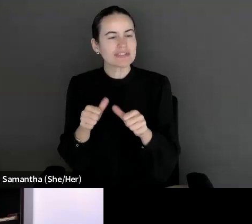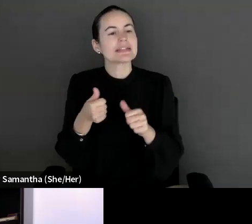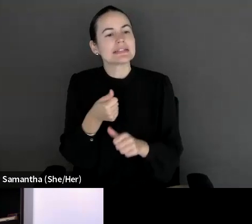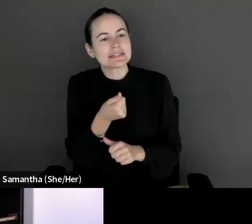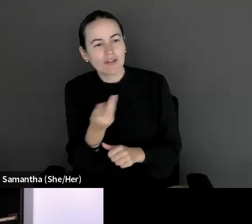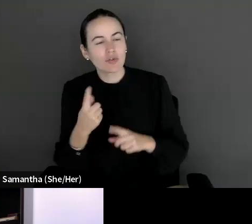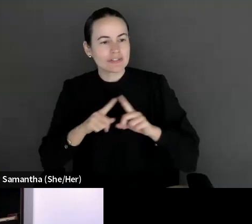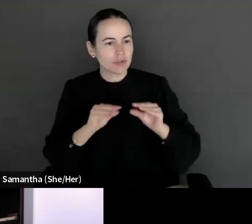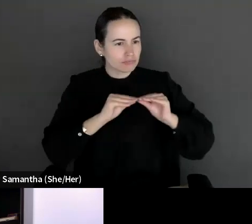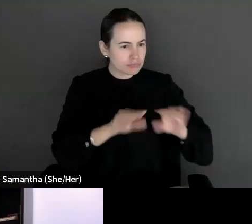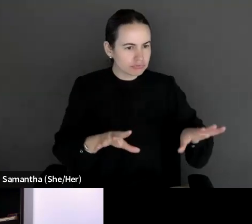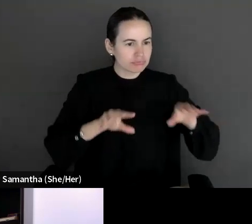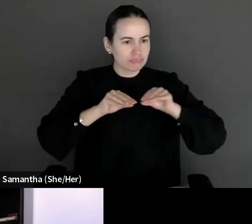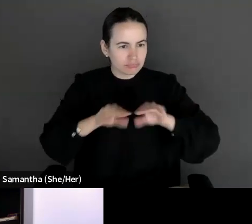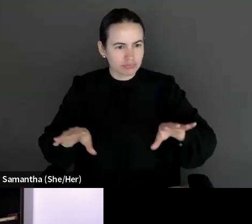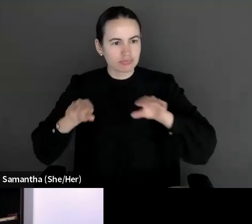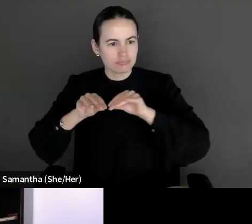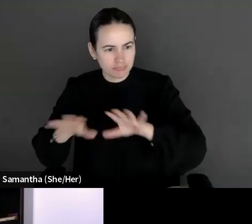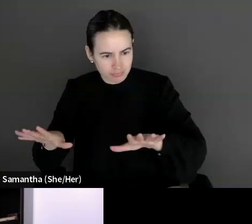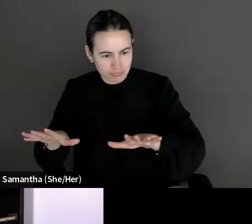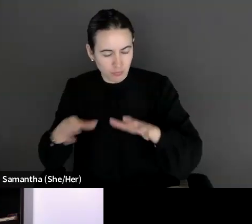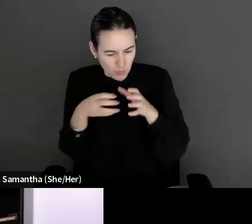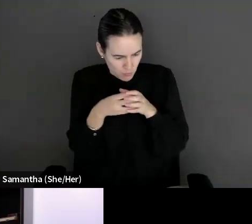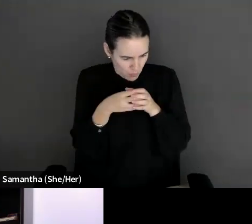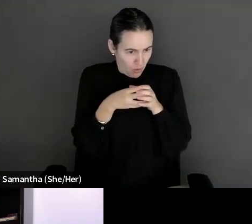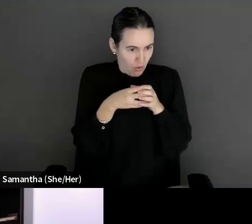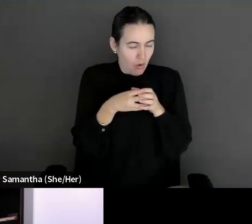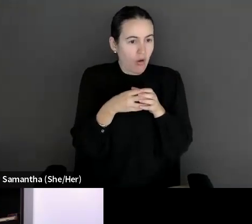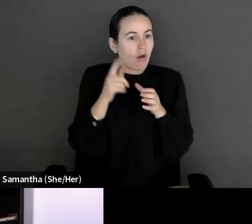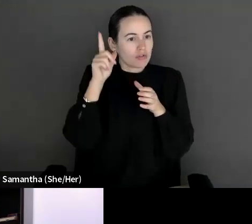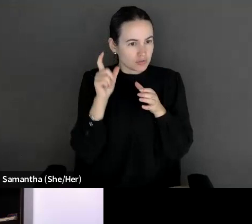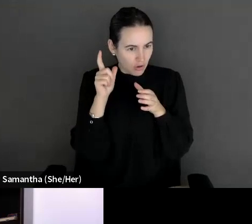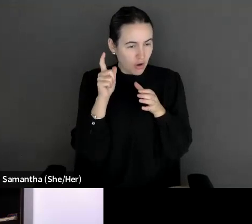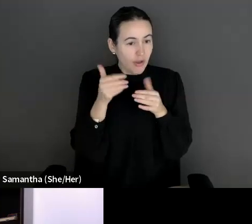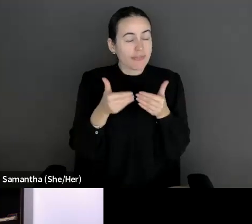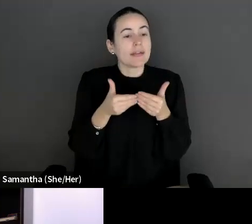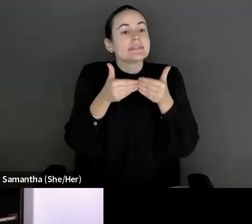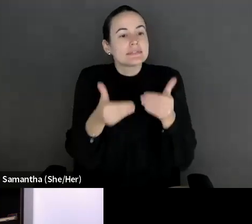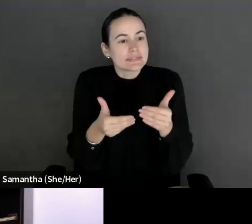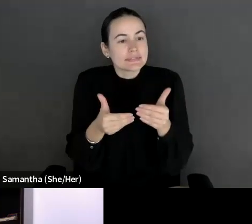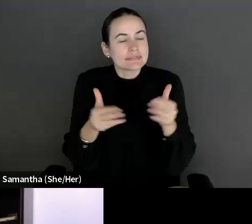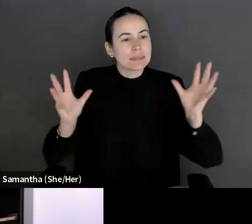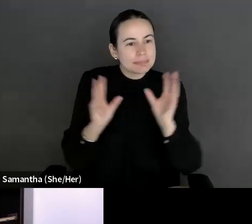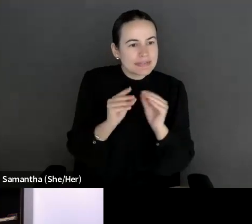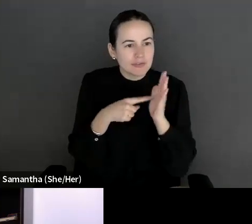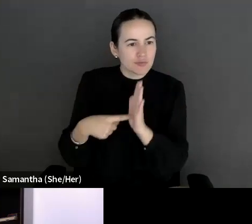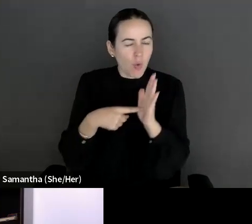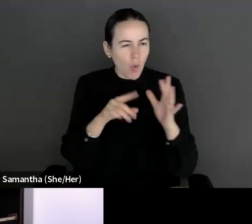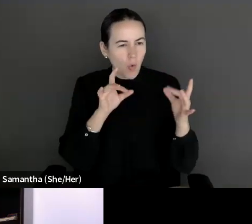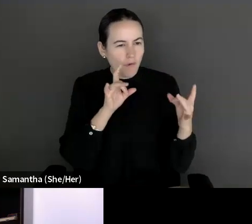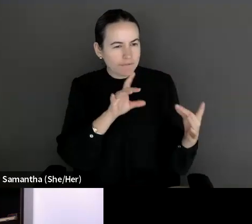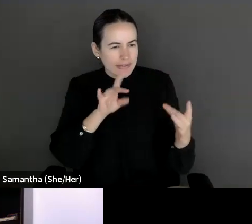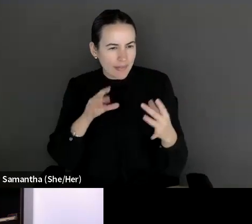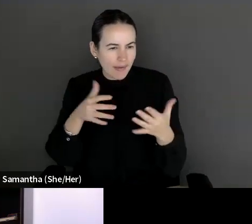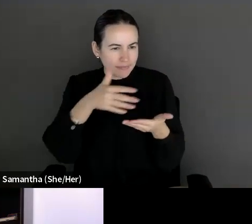then have a kind of dissemination meeting where people can give input, then take it to the smaller group again. I think this